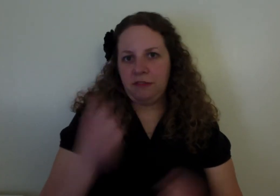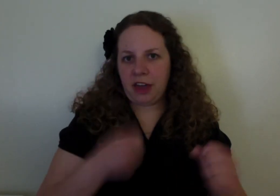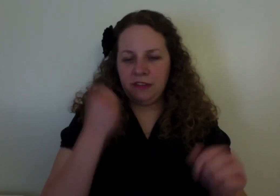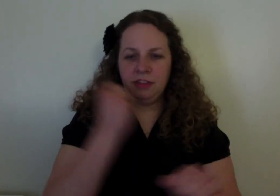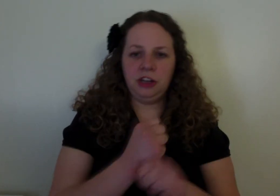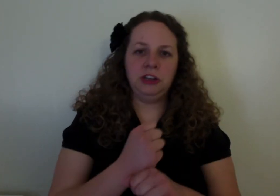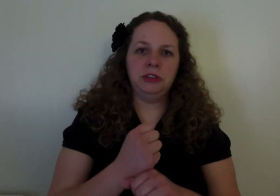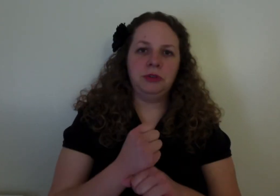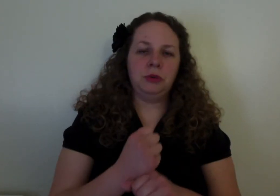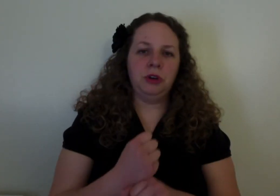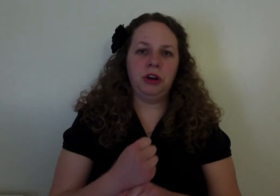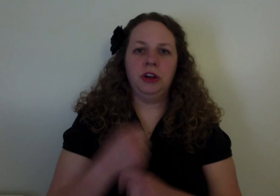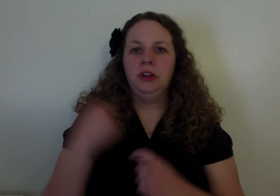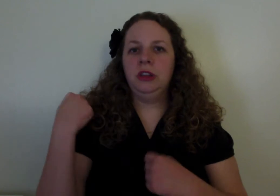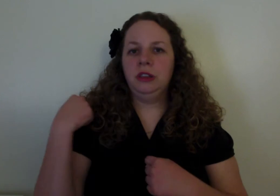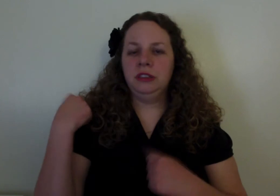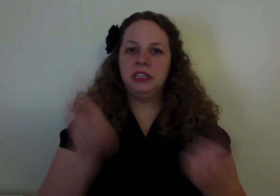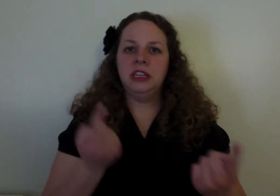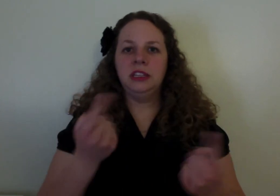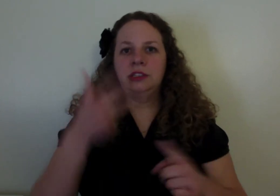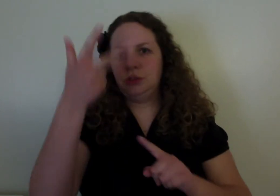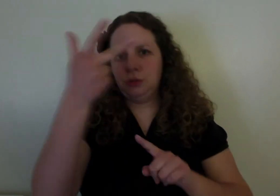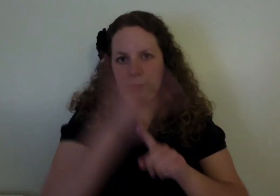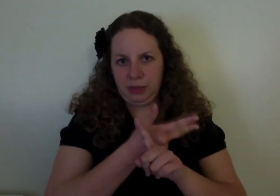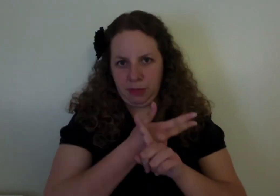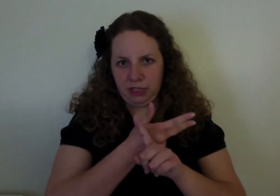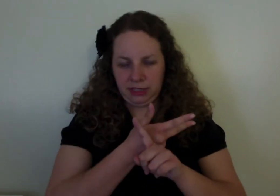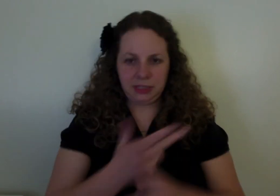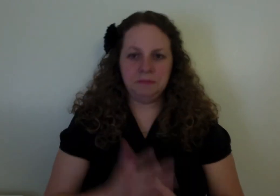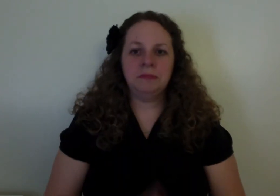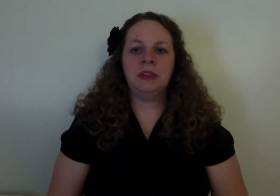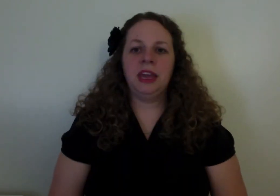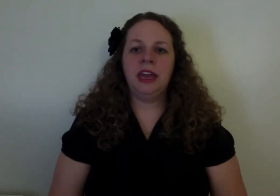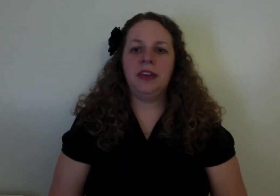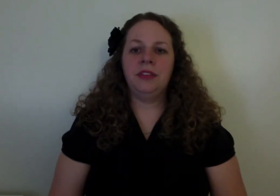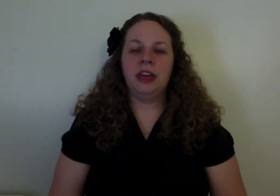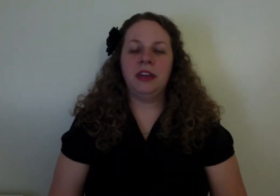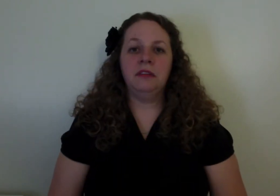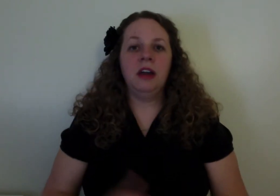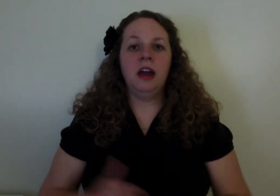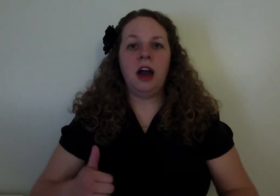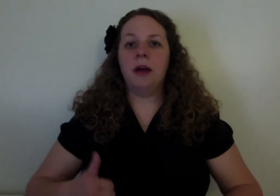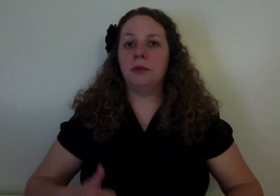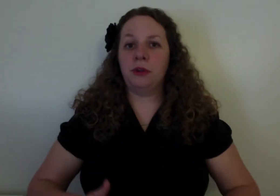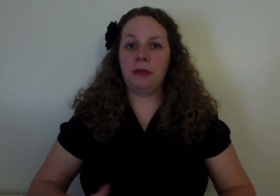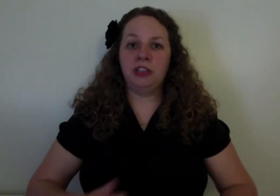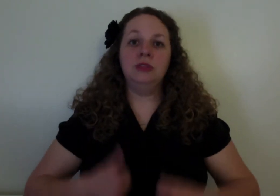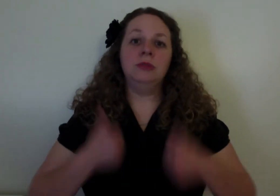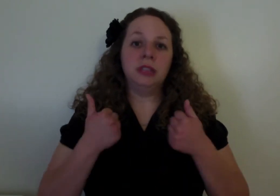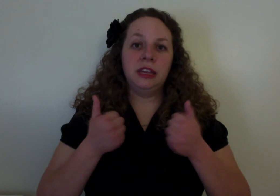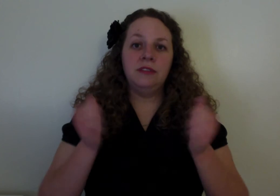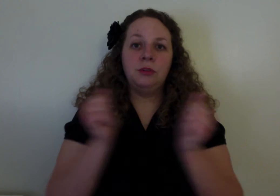5 years or since 3 months. Okay, and then going back to live